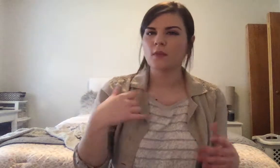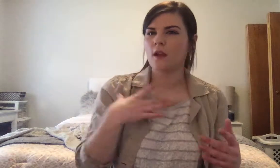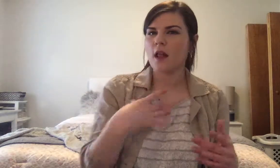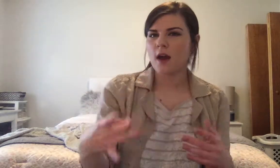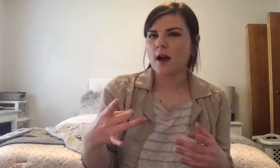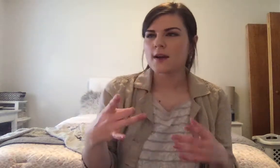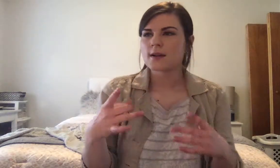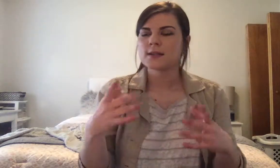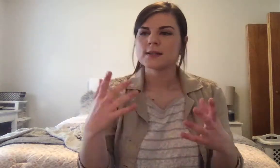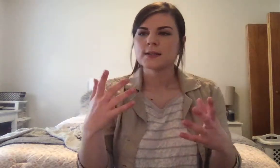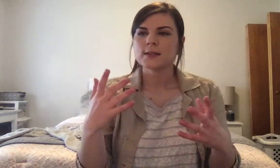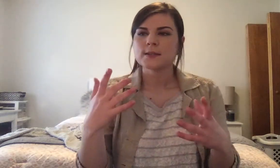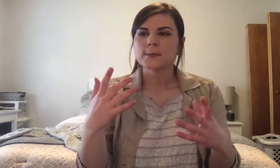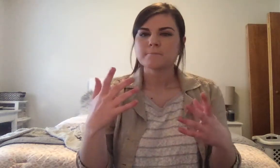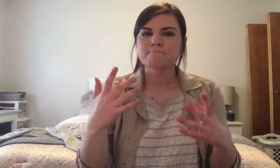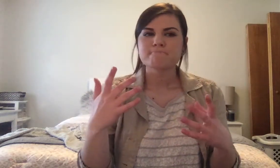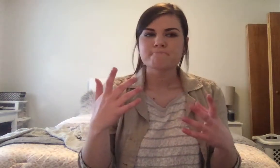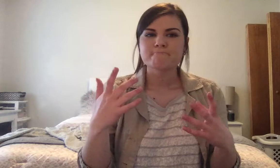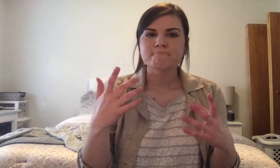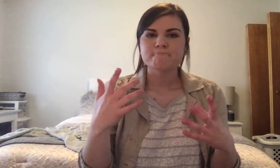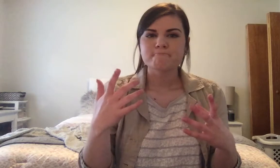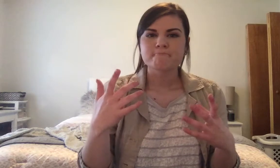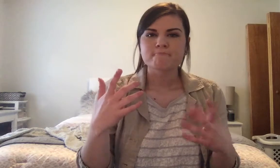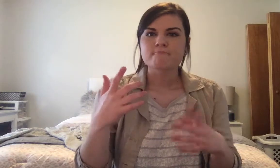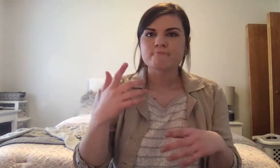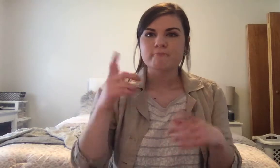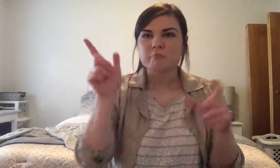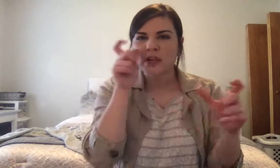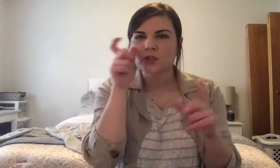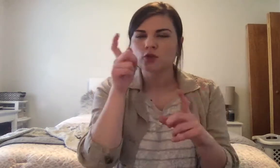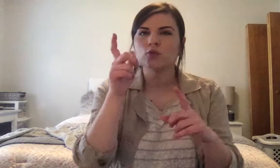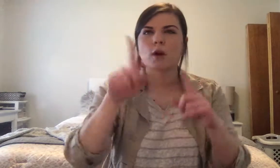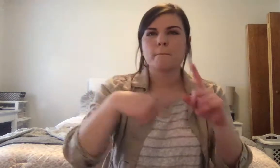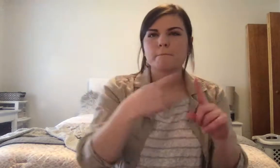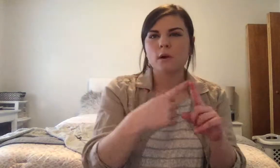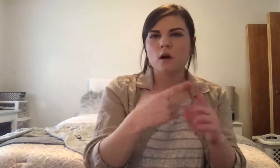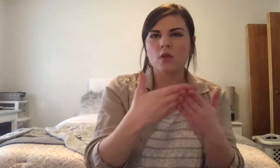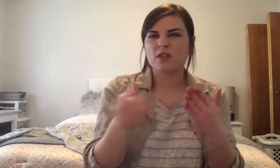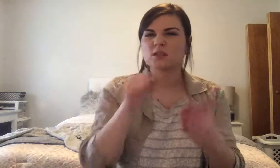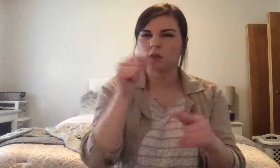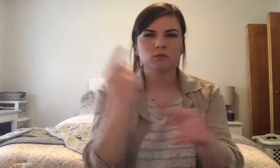are controversial or taboo. A series I'm working on right now is to